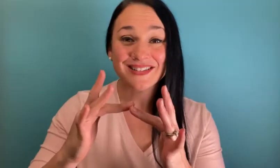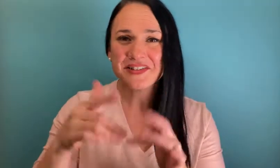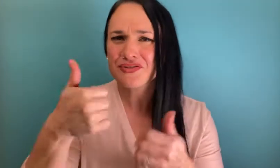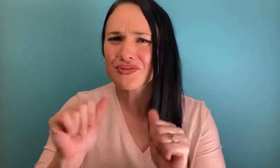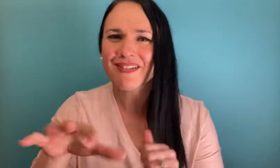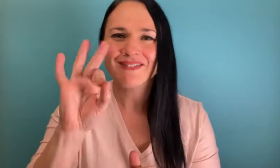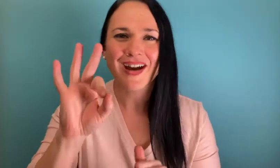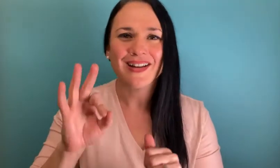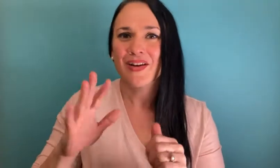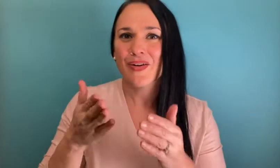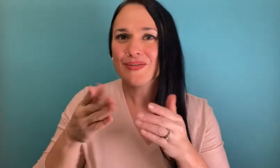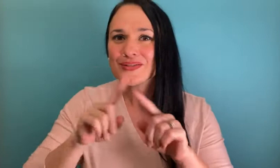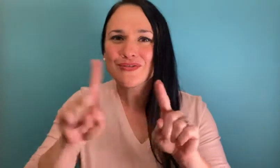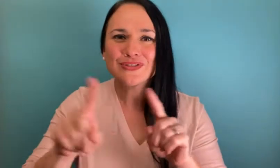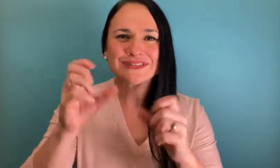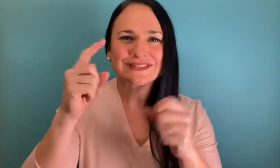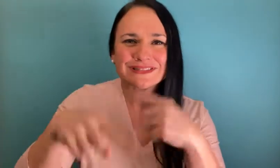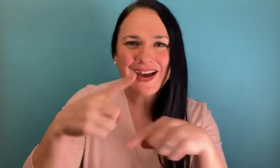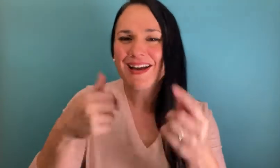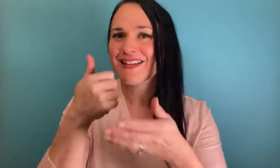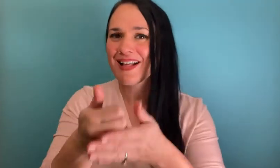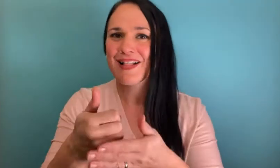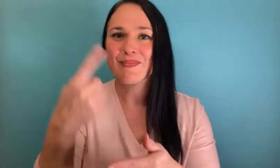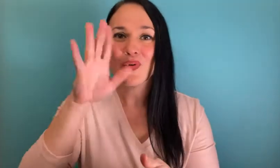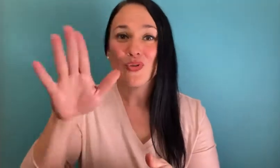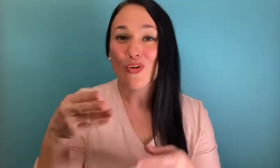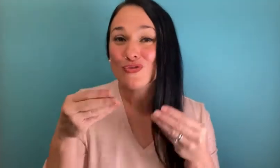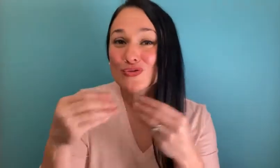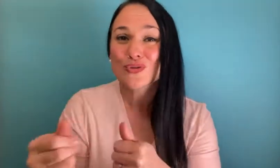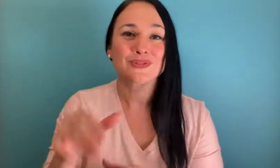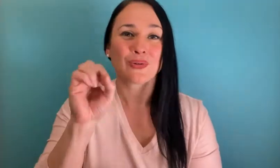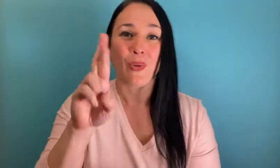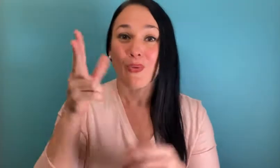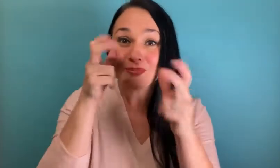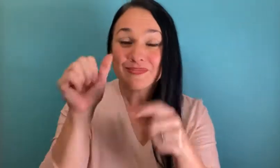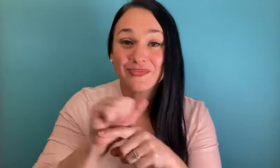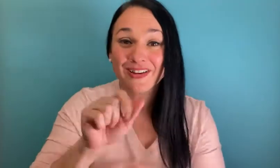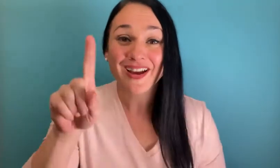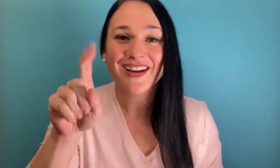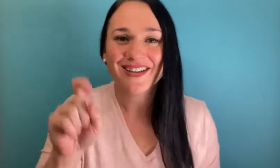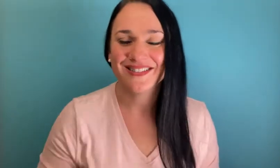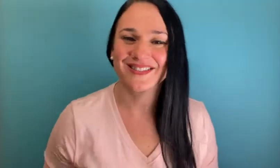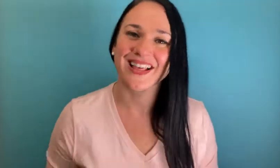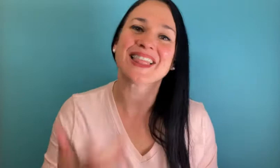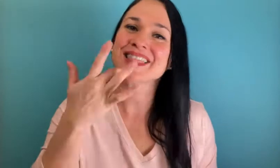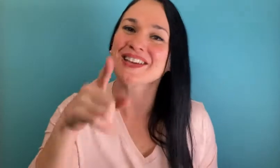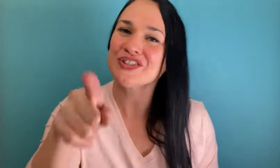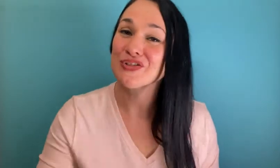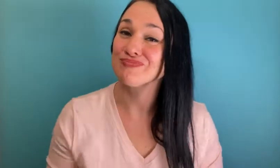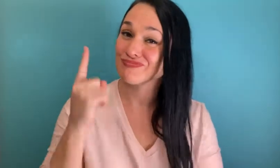Hey, so you're looking online, trying to find just different ways to learn some signs to help you with your fluency or receptive practice?